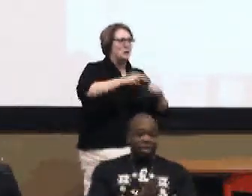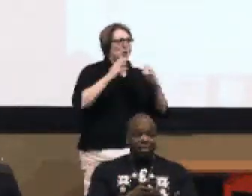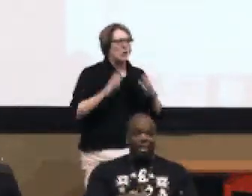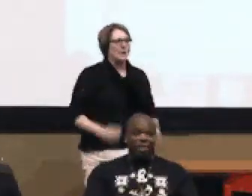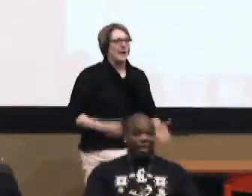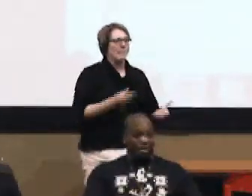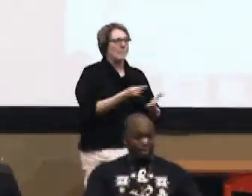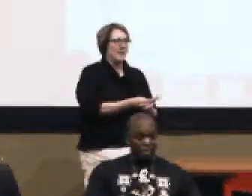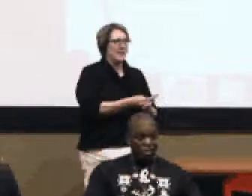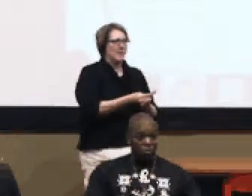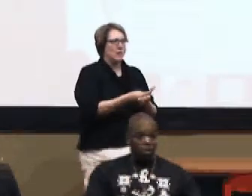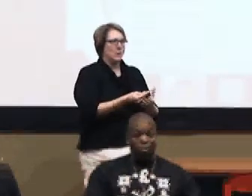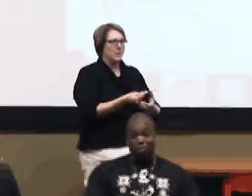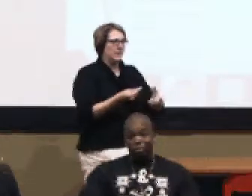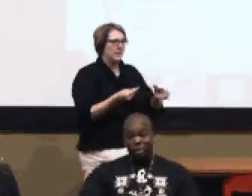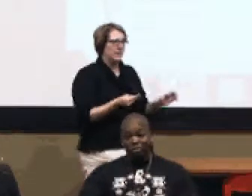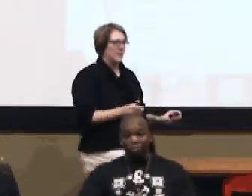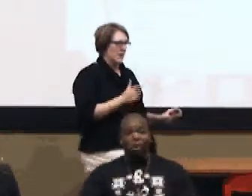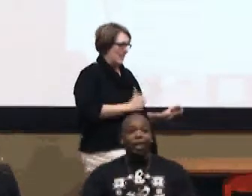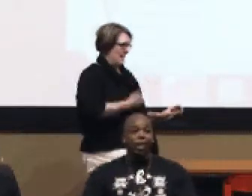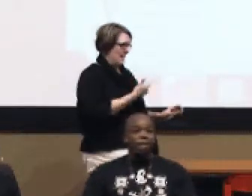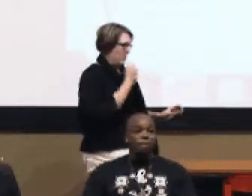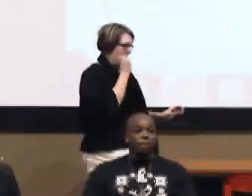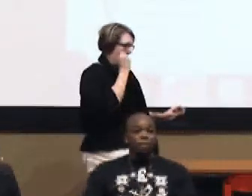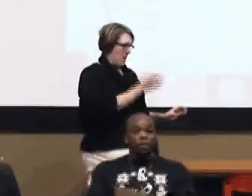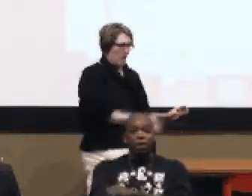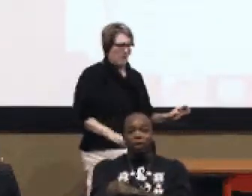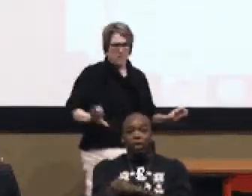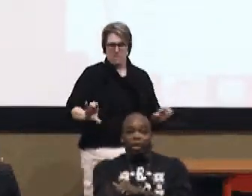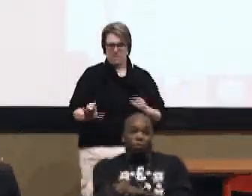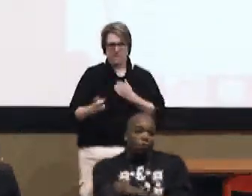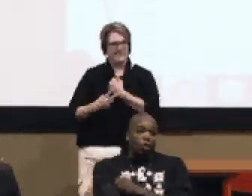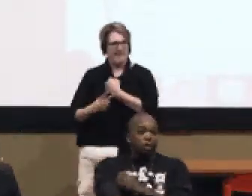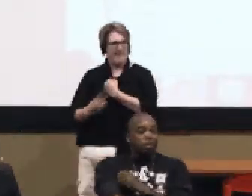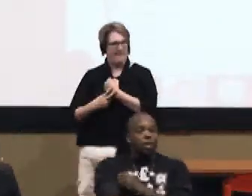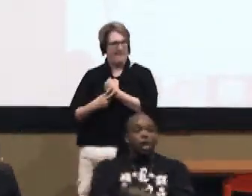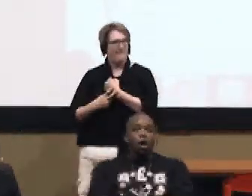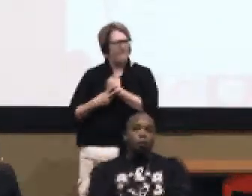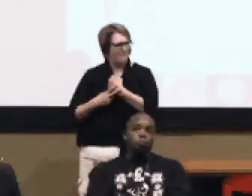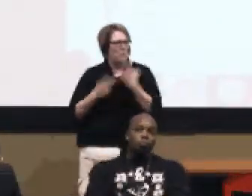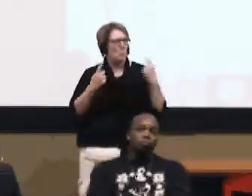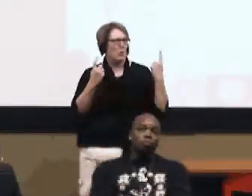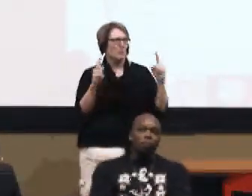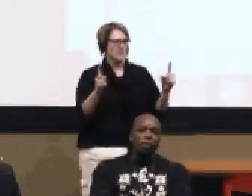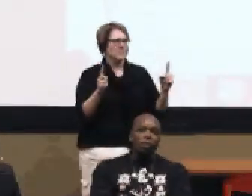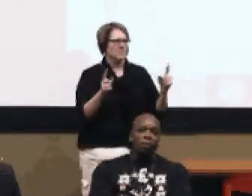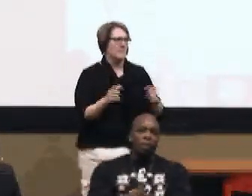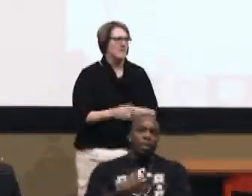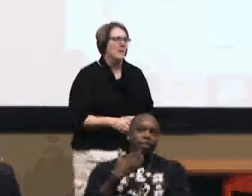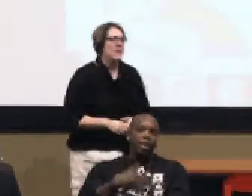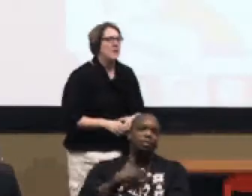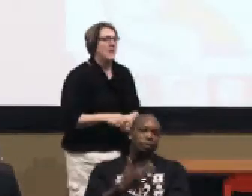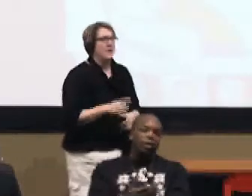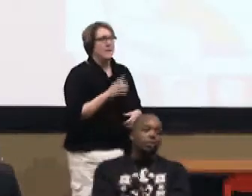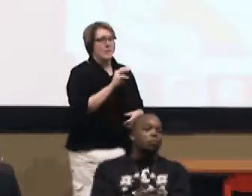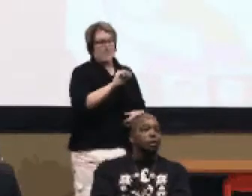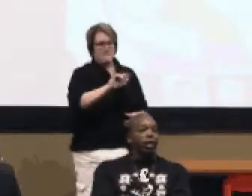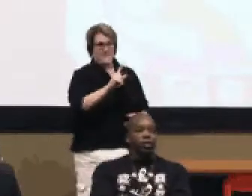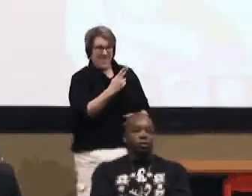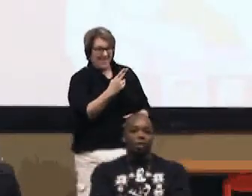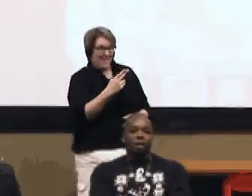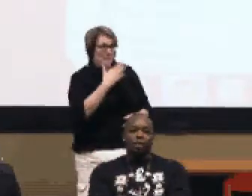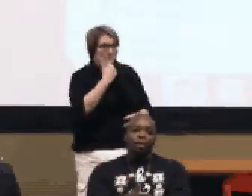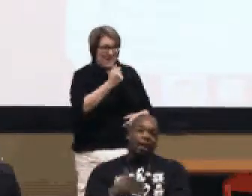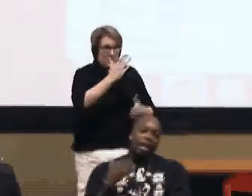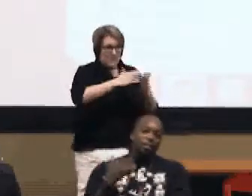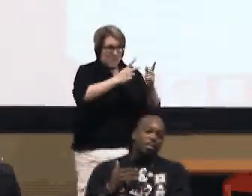can cut a slice of that and live in Omaha and put the rest away. It works. The myth that it's better somewhere